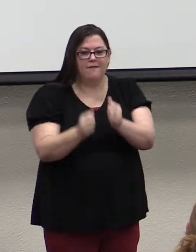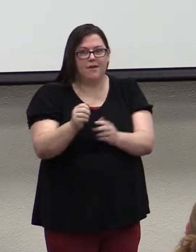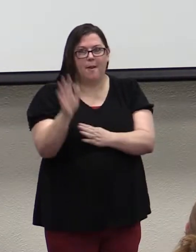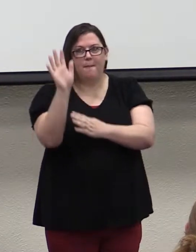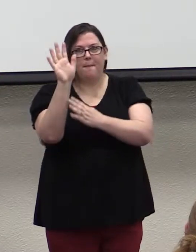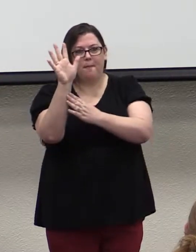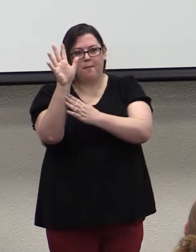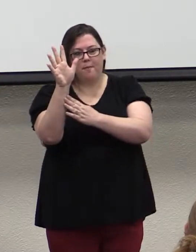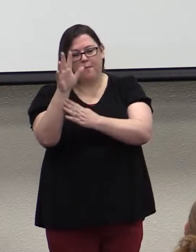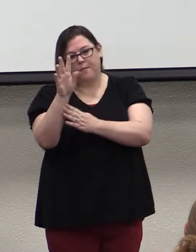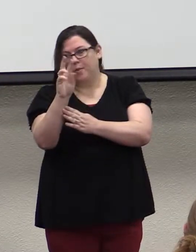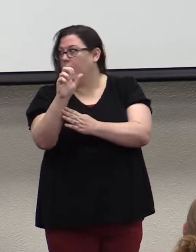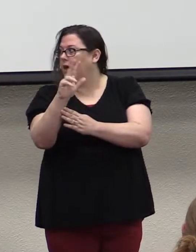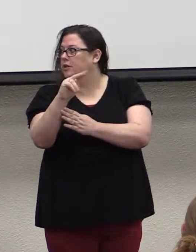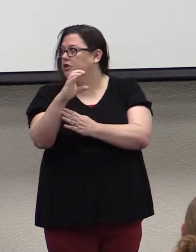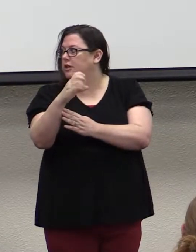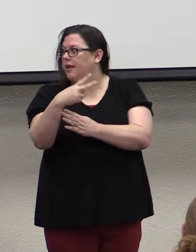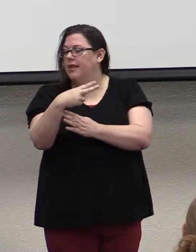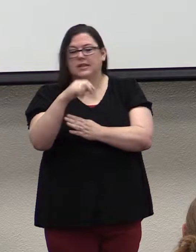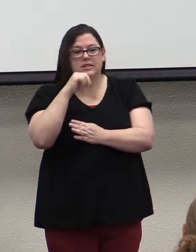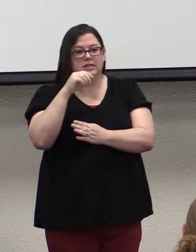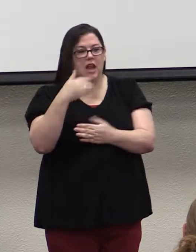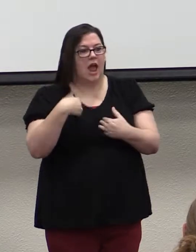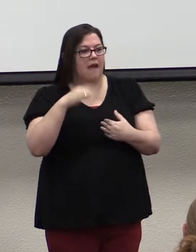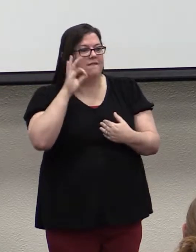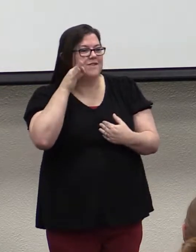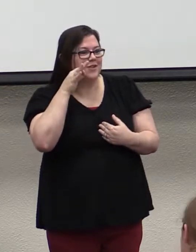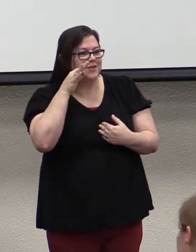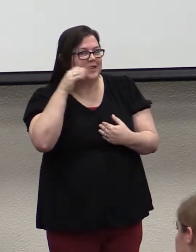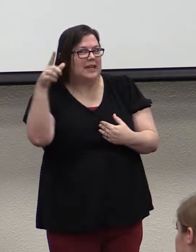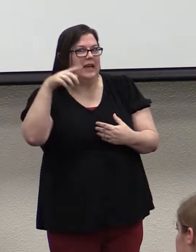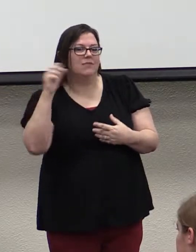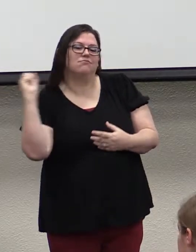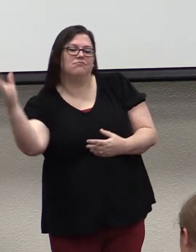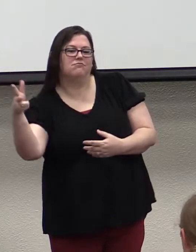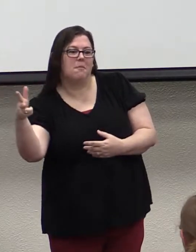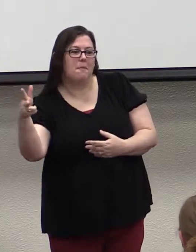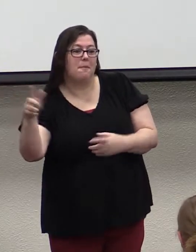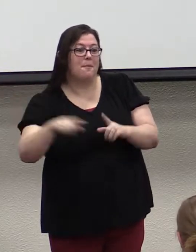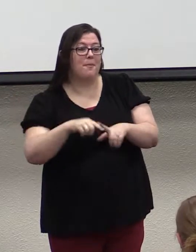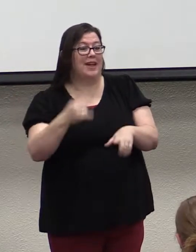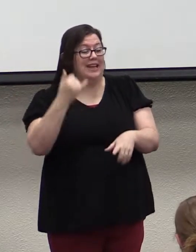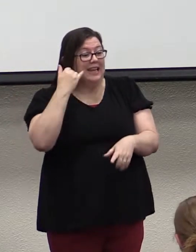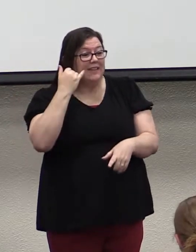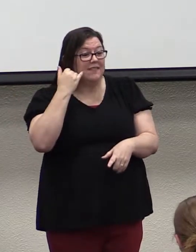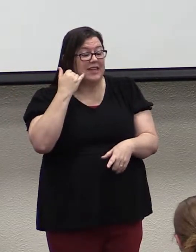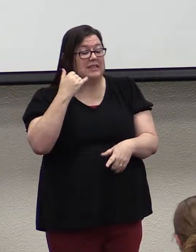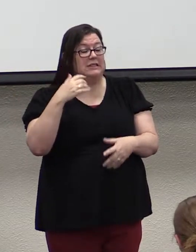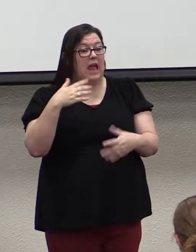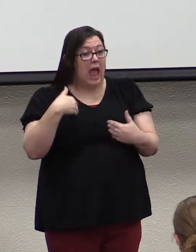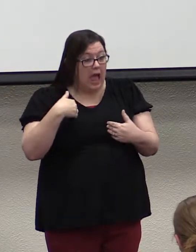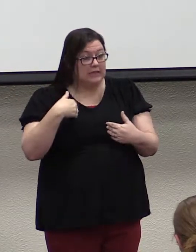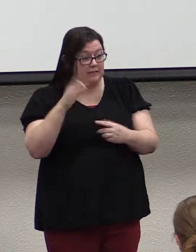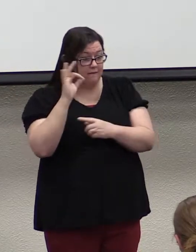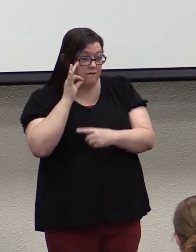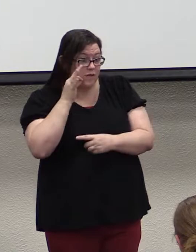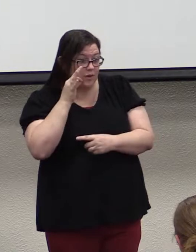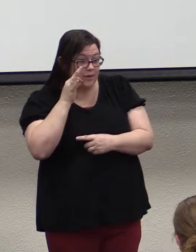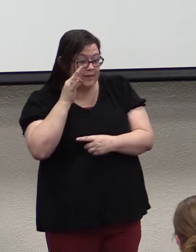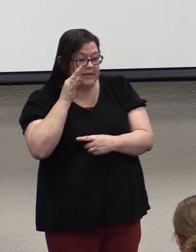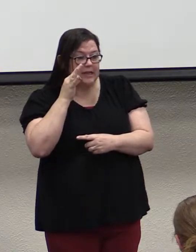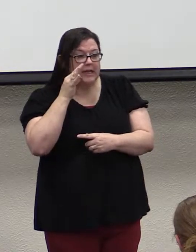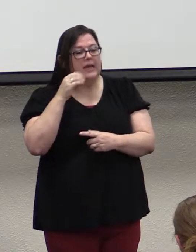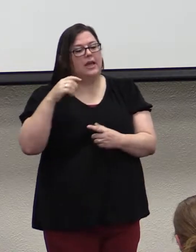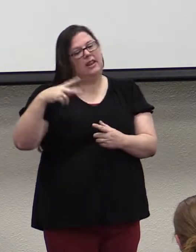branch that does bear fruit, he prunes so that it may be bearing fruit, more fruit.